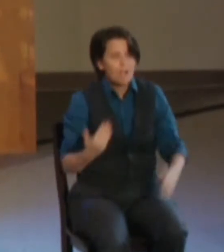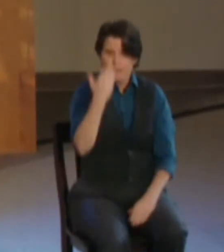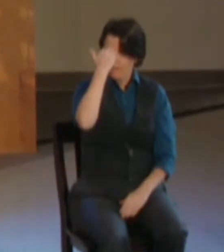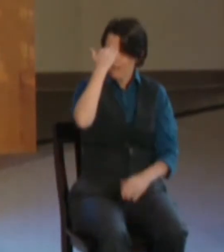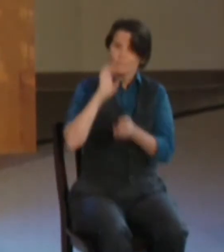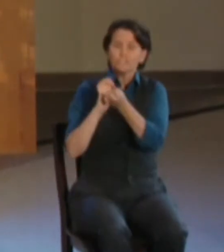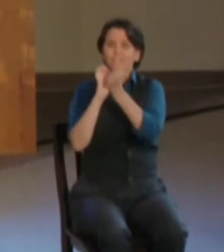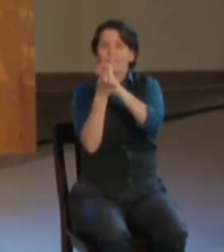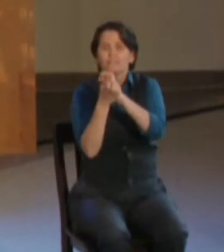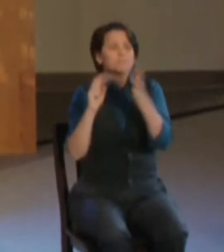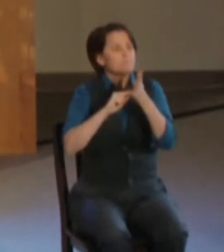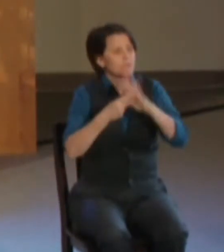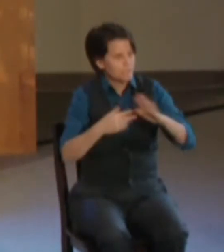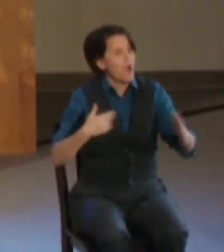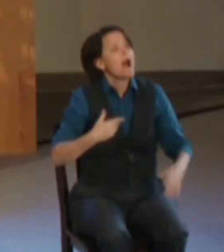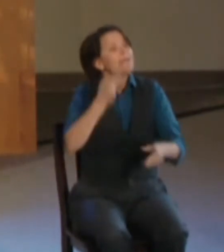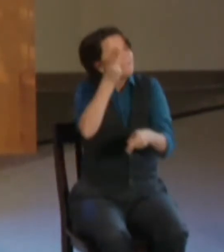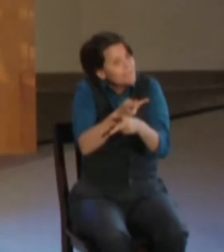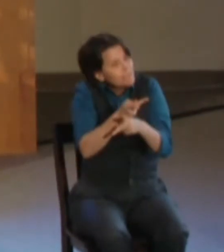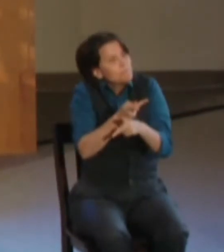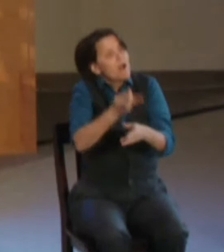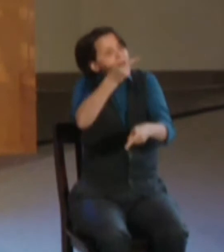means I am my brother's and sister's keeper.